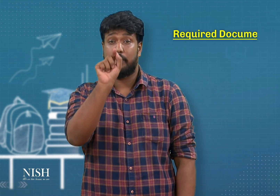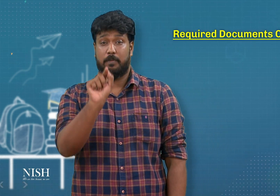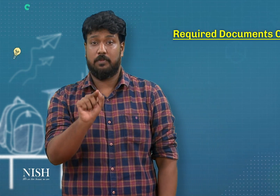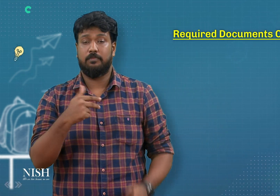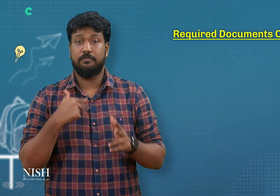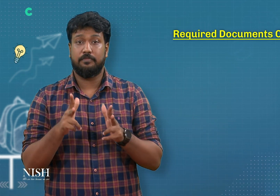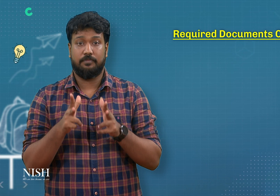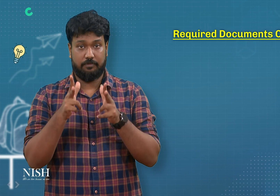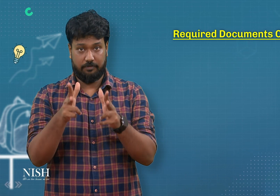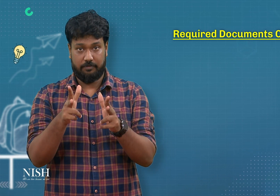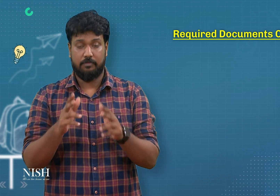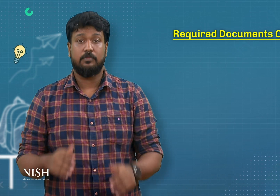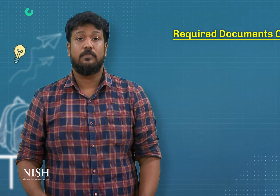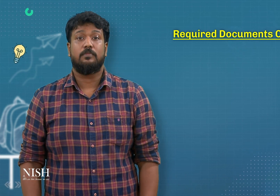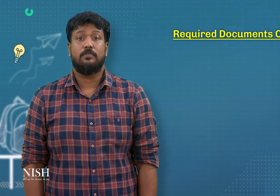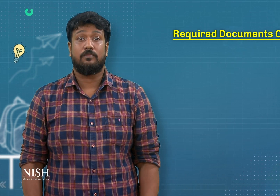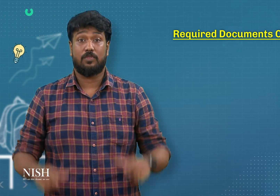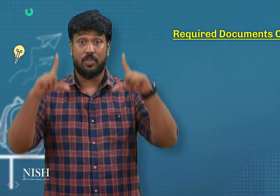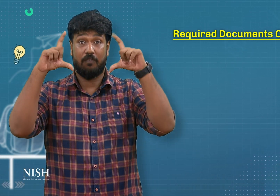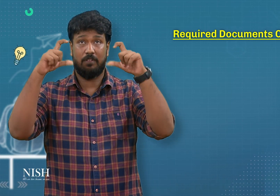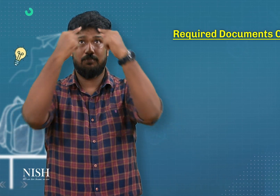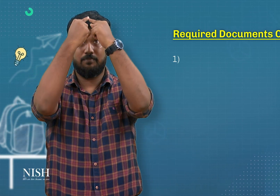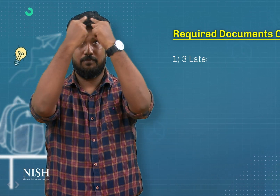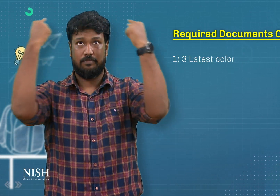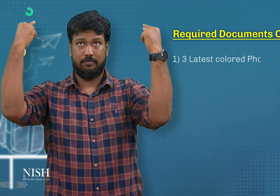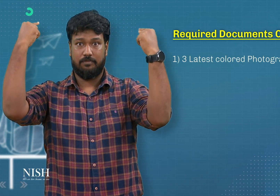The required documents checklist: 3 latest colored photograph,